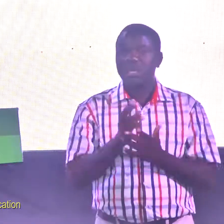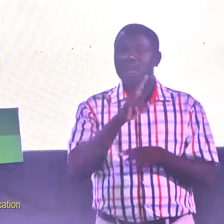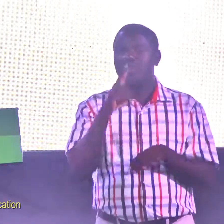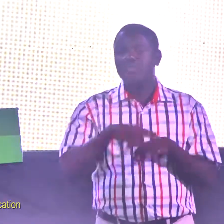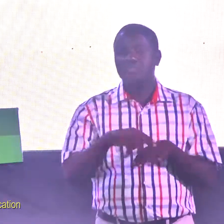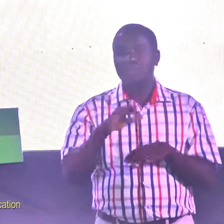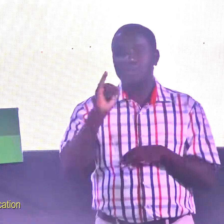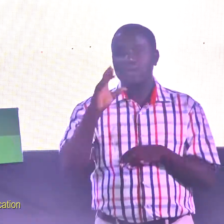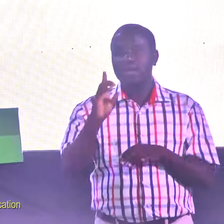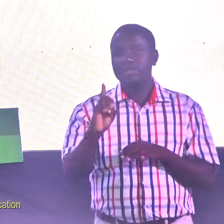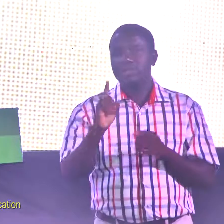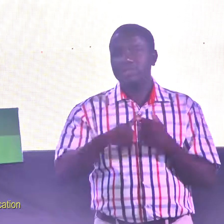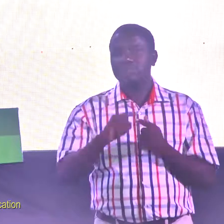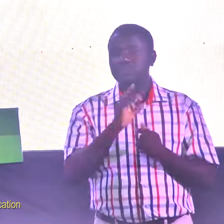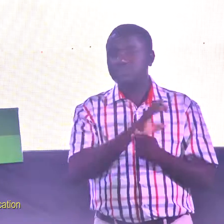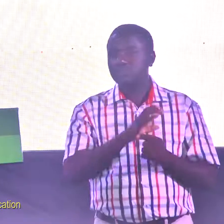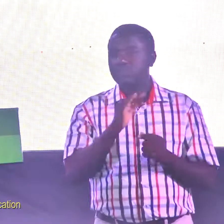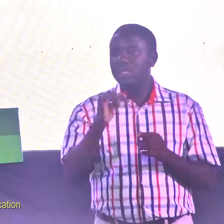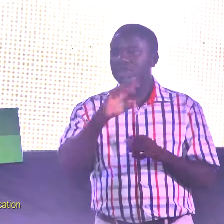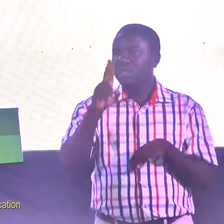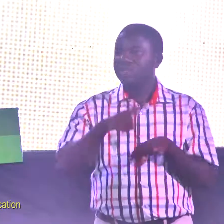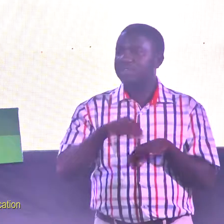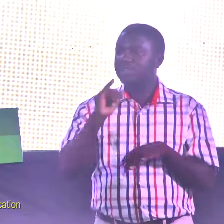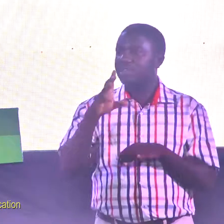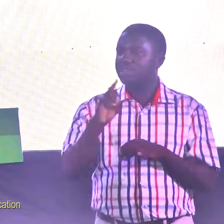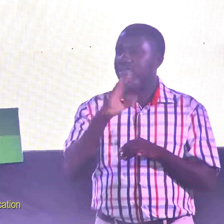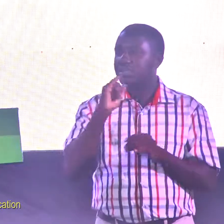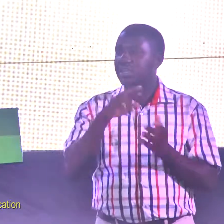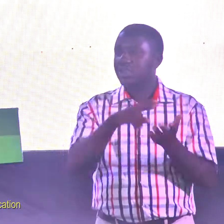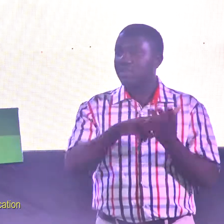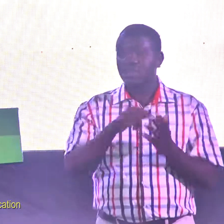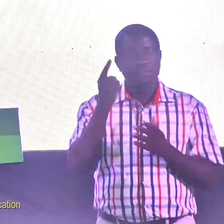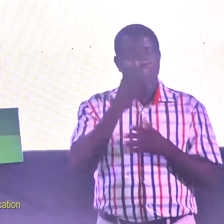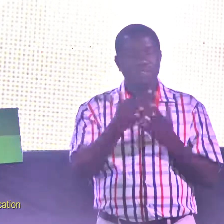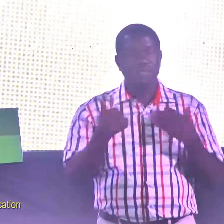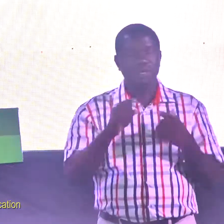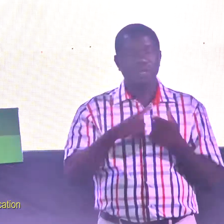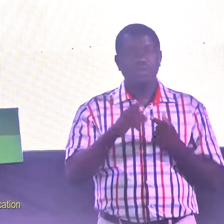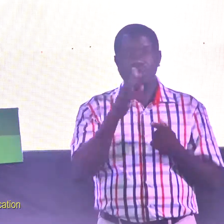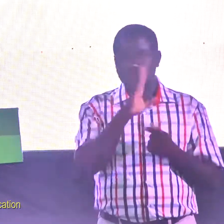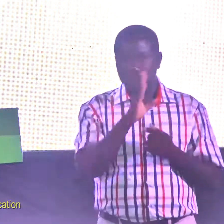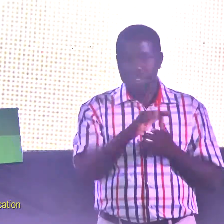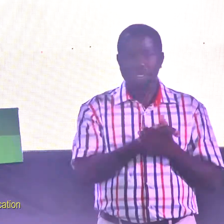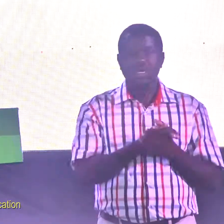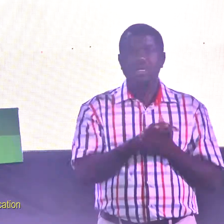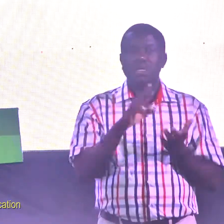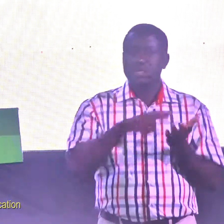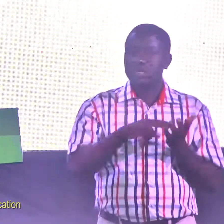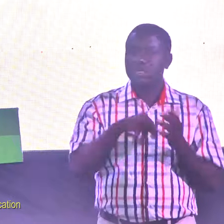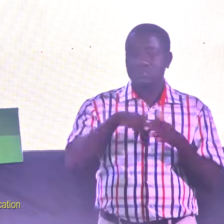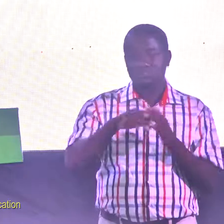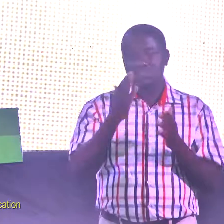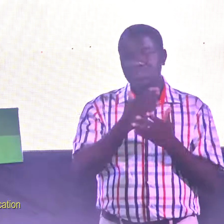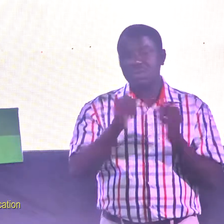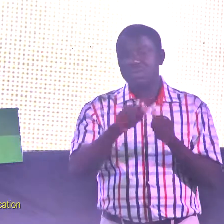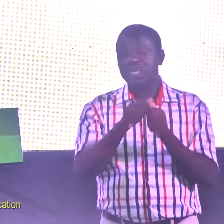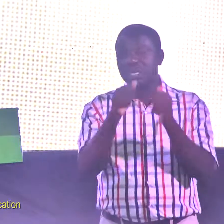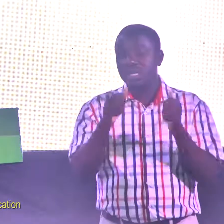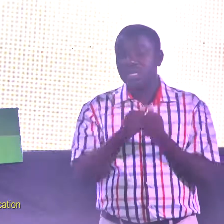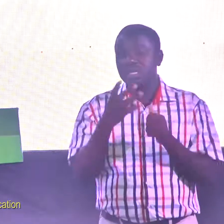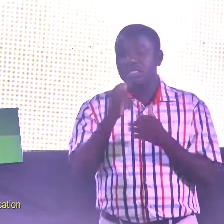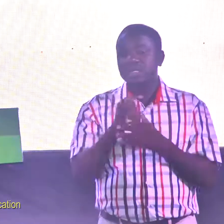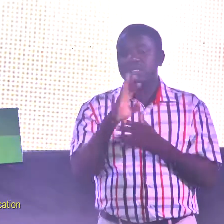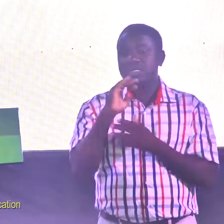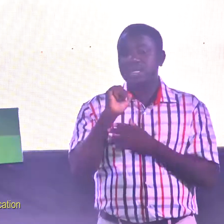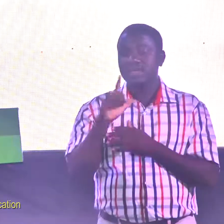national IDs to citizens. The national ID is a requirement for someone to be registered as a voter, but in certain areas, the